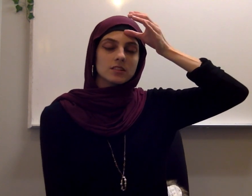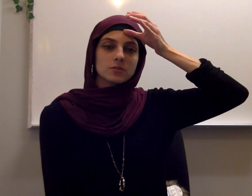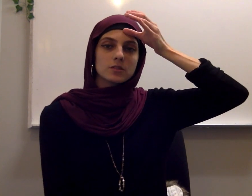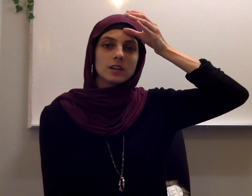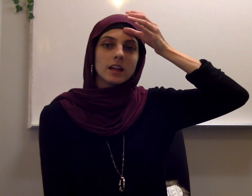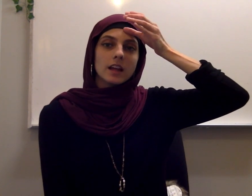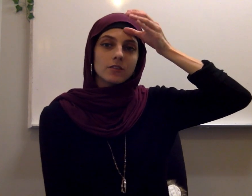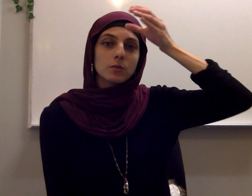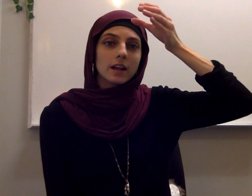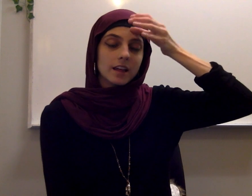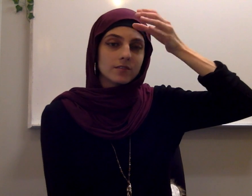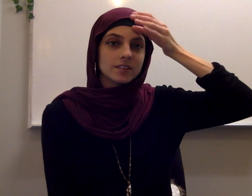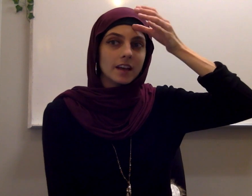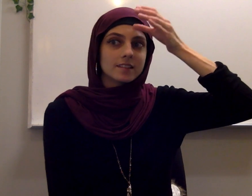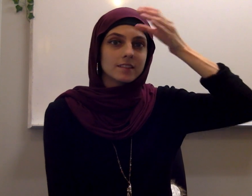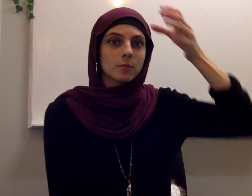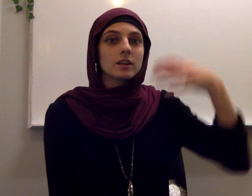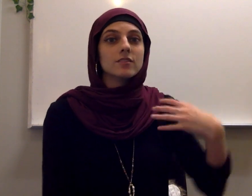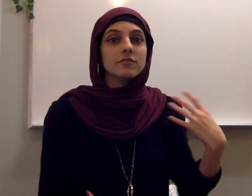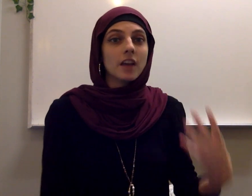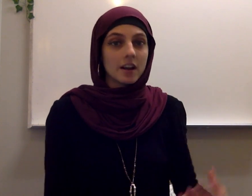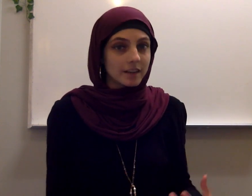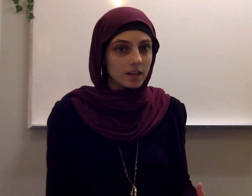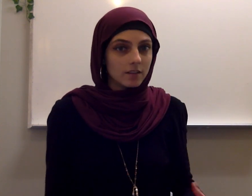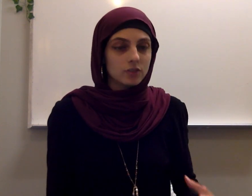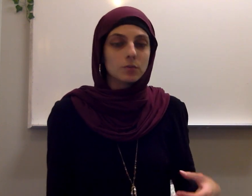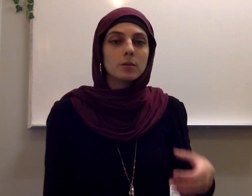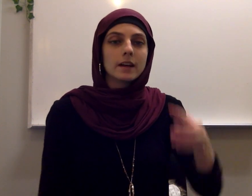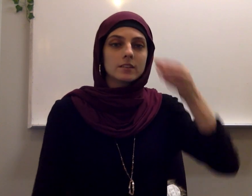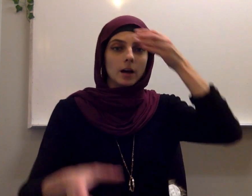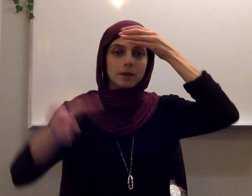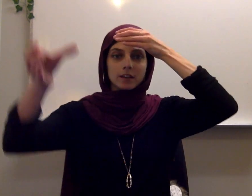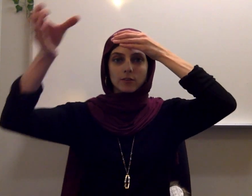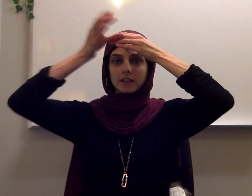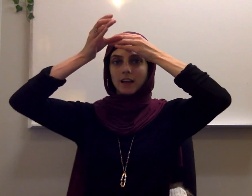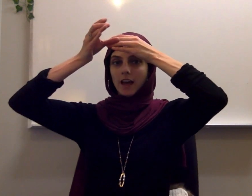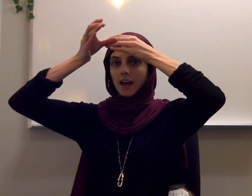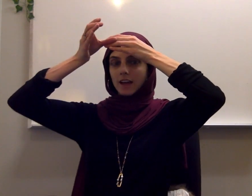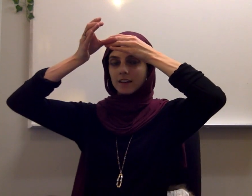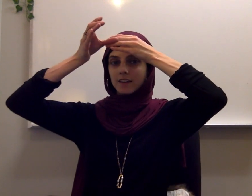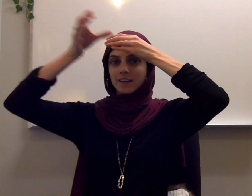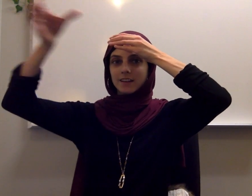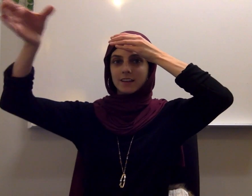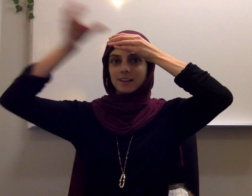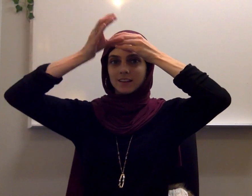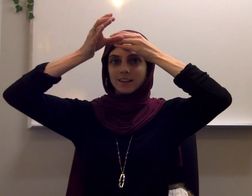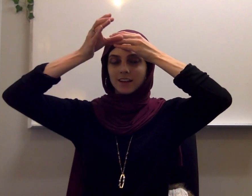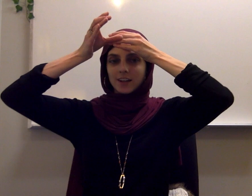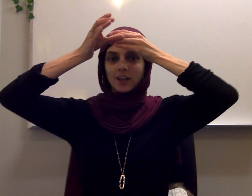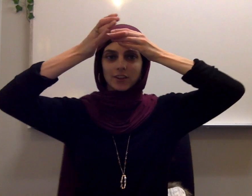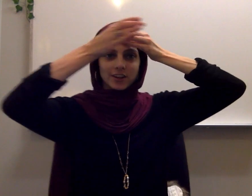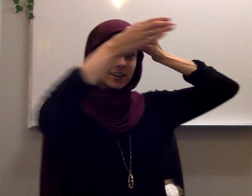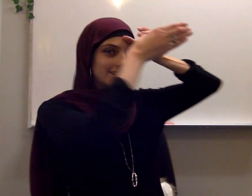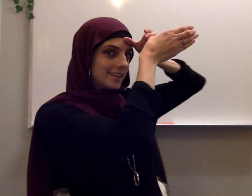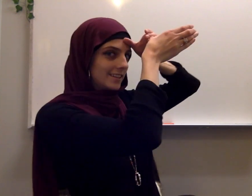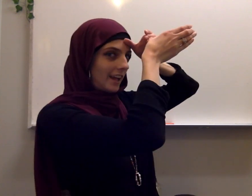Knowledgeable. If you want to emphasize that someone is very knowledgeable about a topic, you can add another